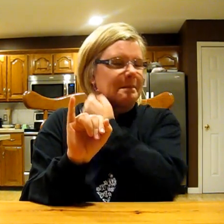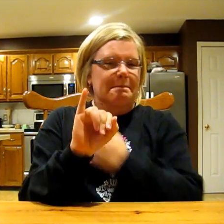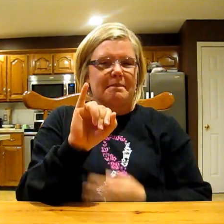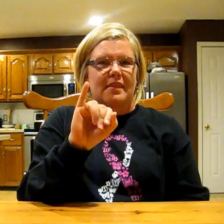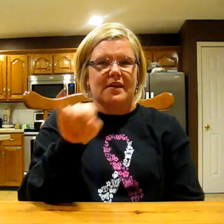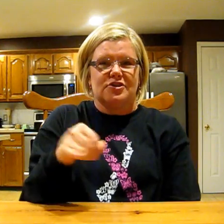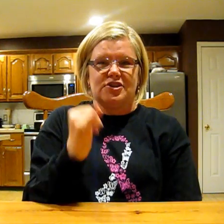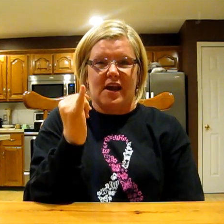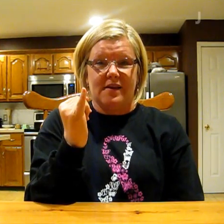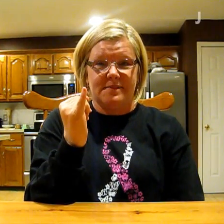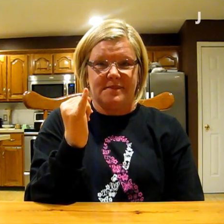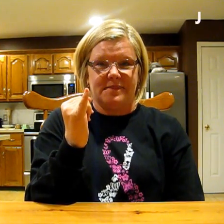J.